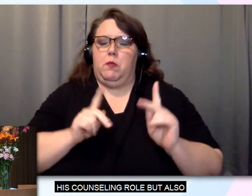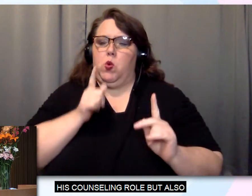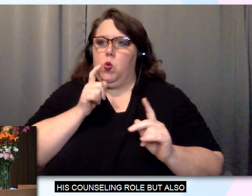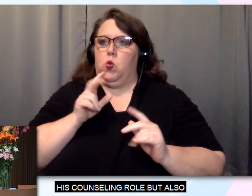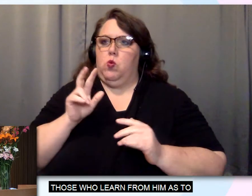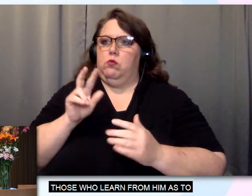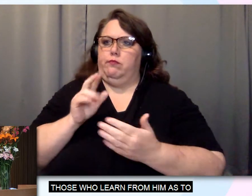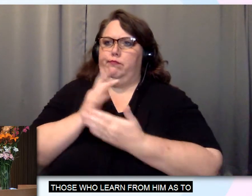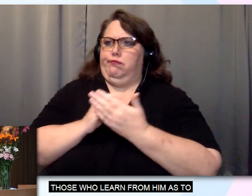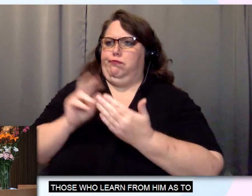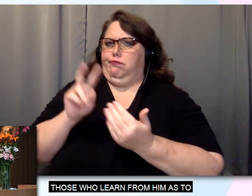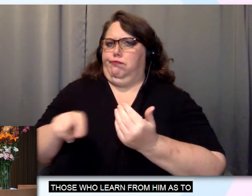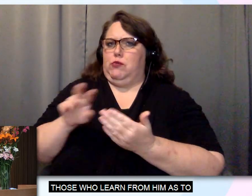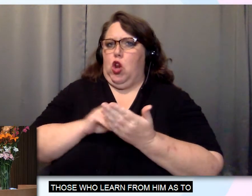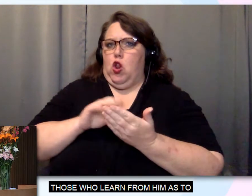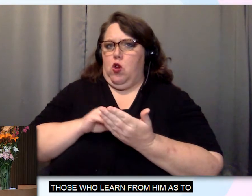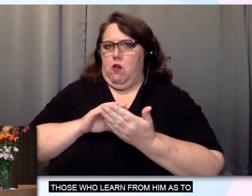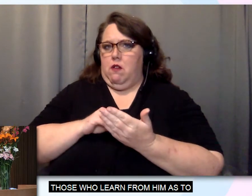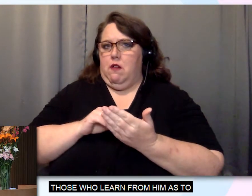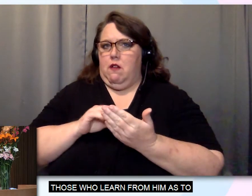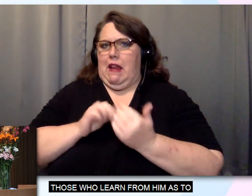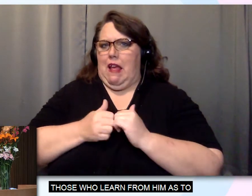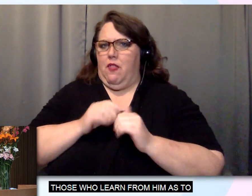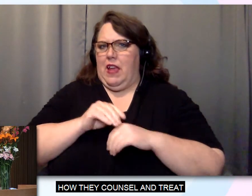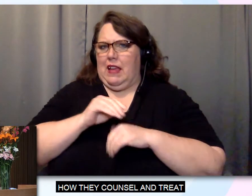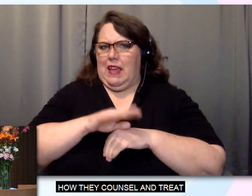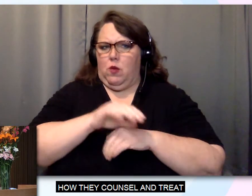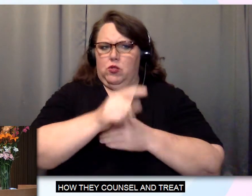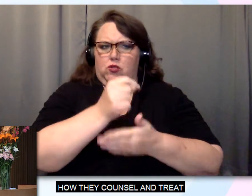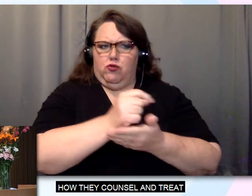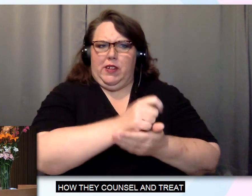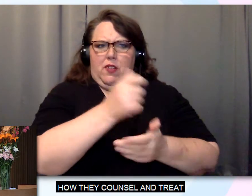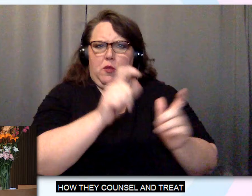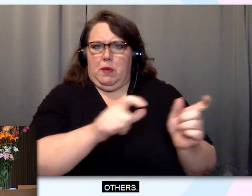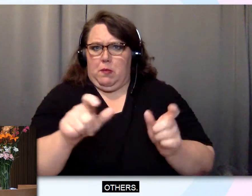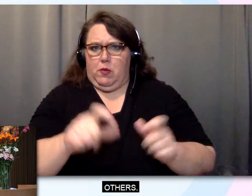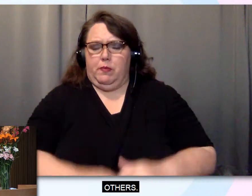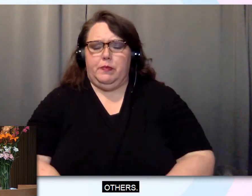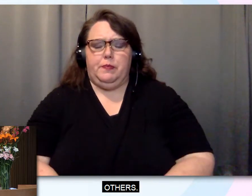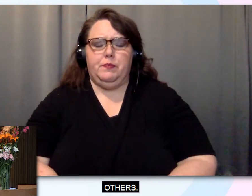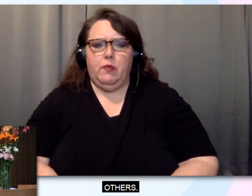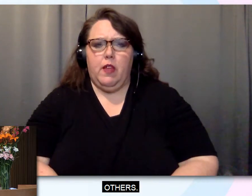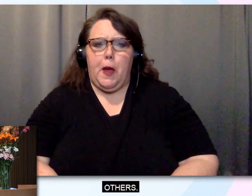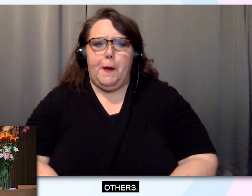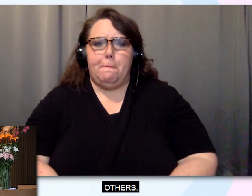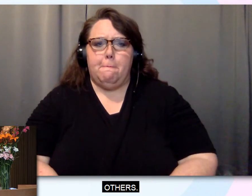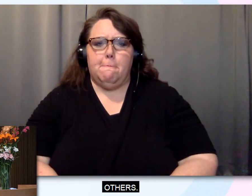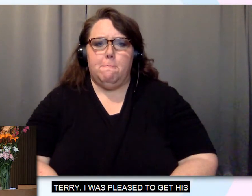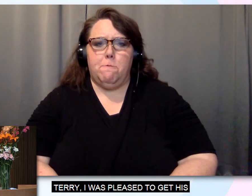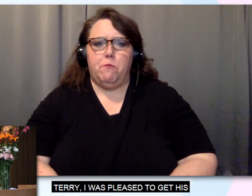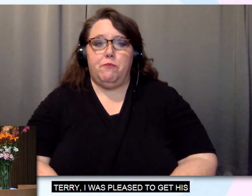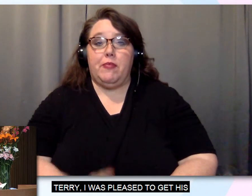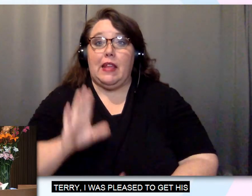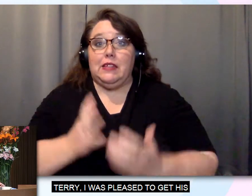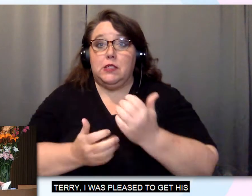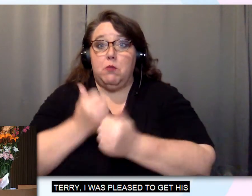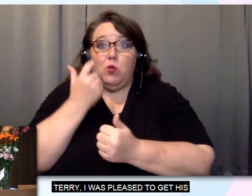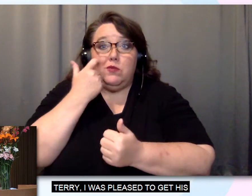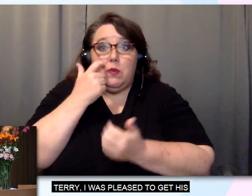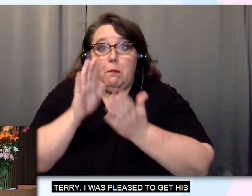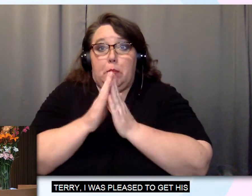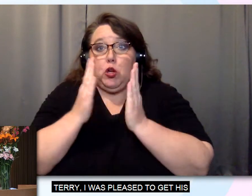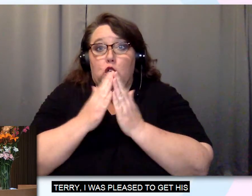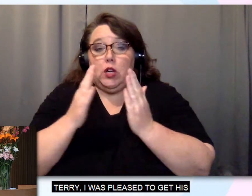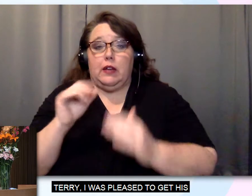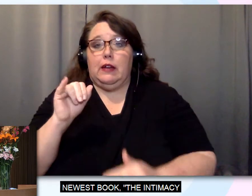also those who learn from him as to how they counsel and treat others. Terry, I was pleased to get